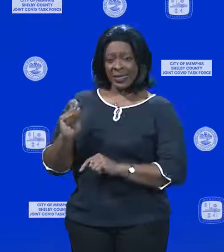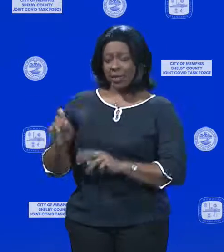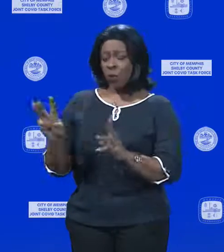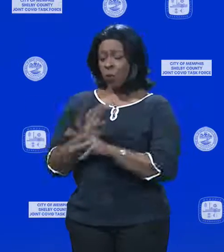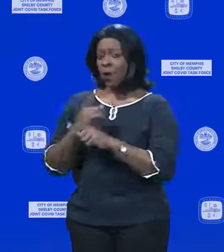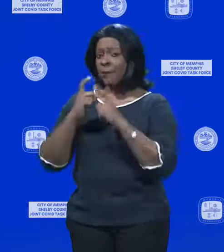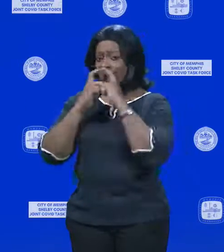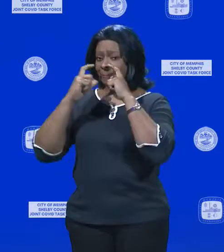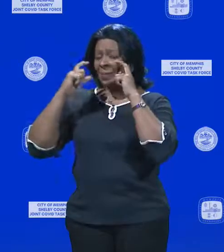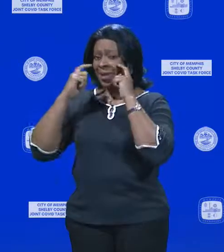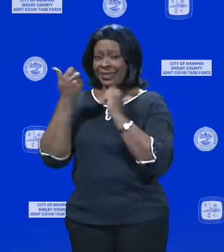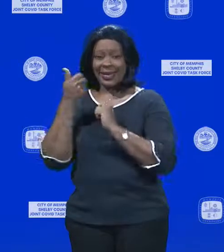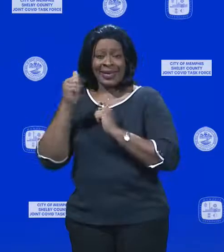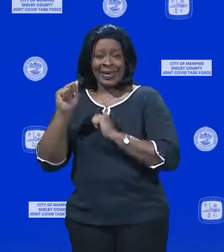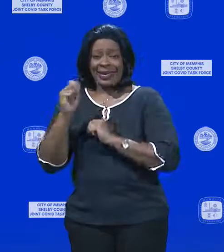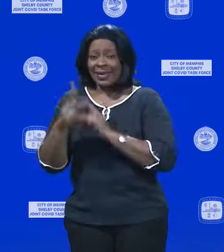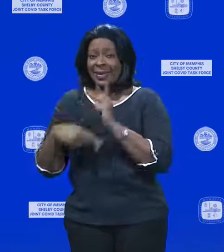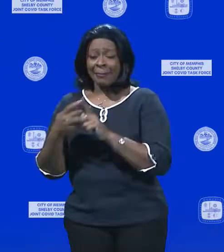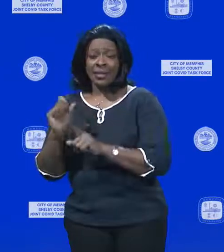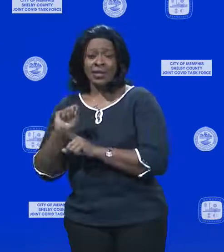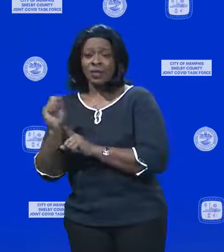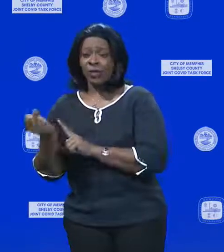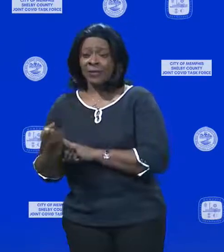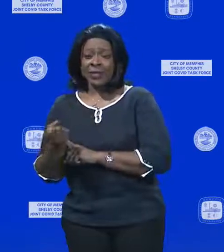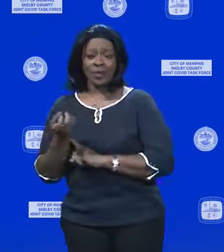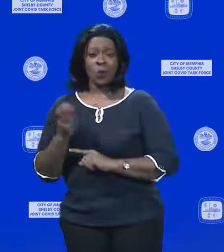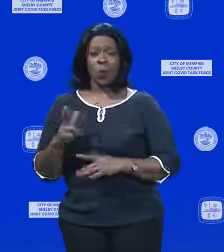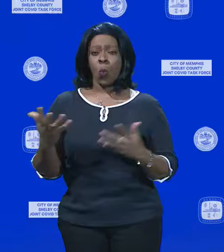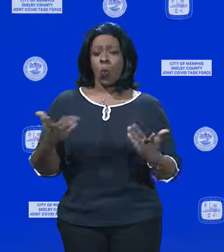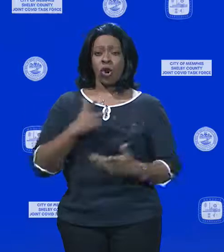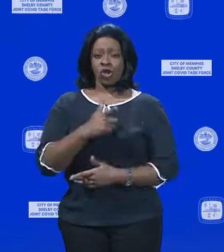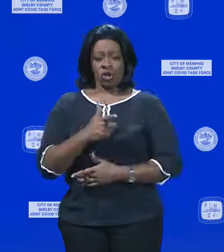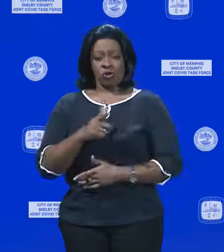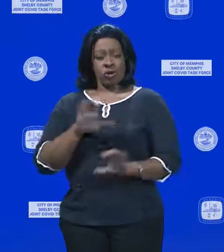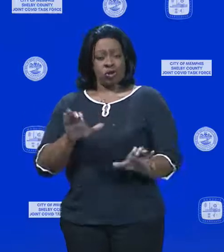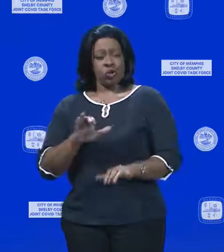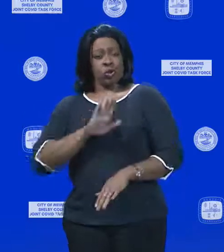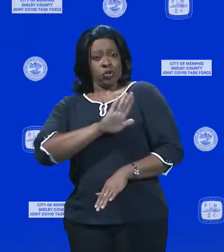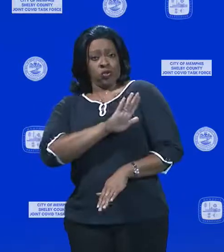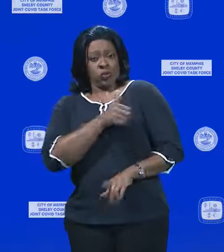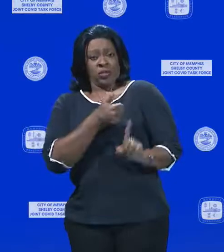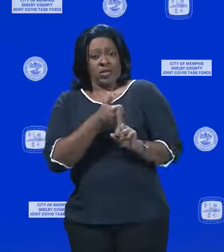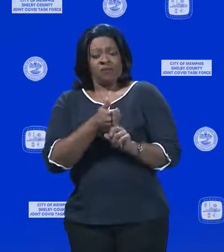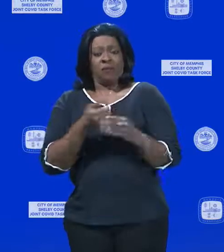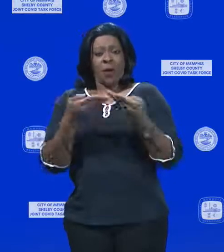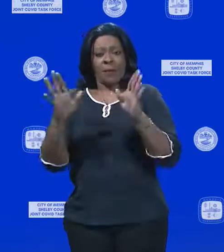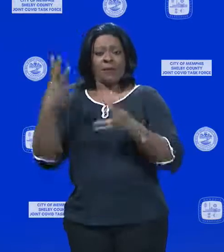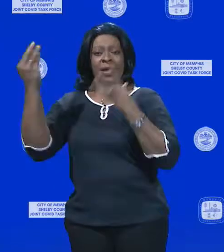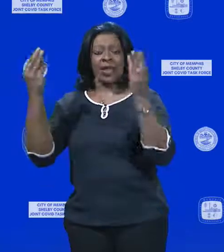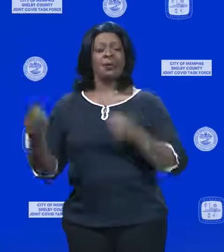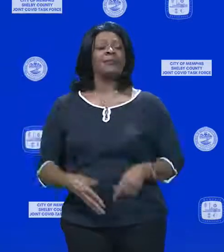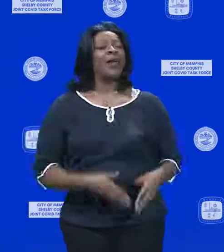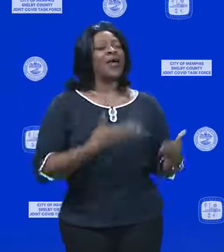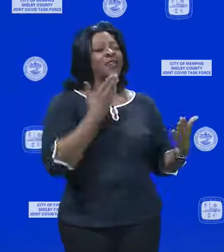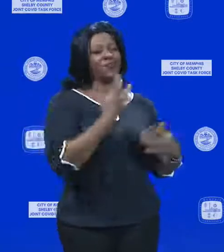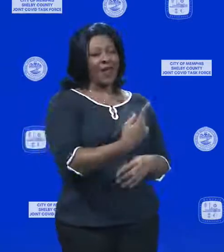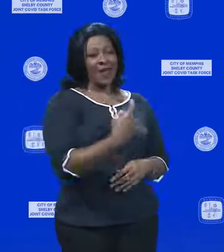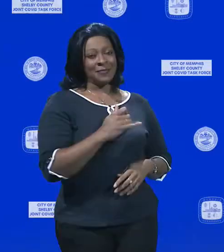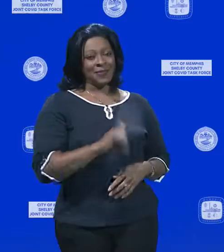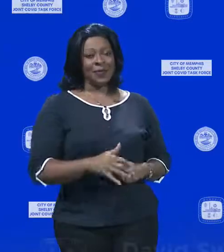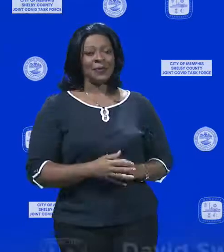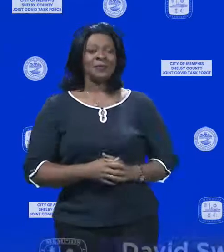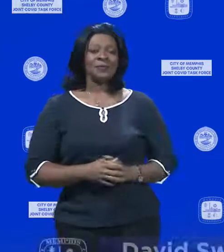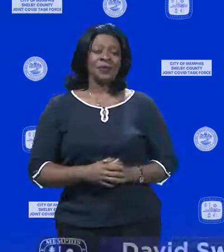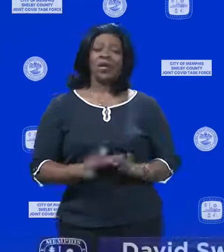wearing masks in any particular circumstances? And also, what do you do when you are in public? Well, thank you, I appreciate that.